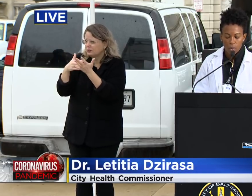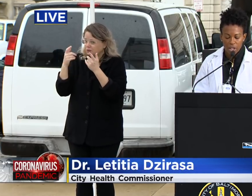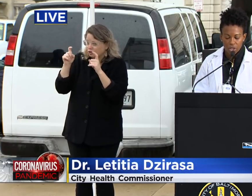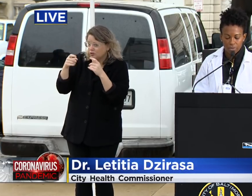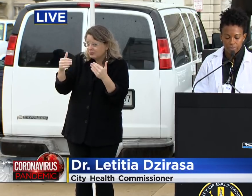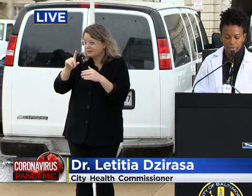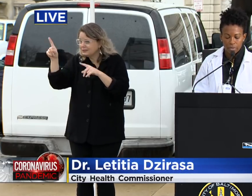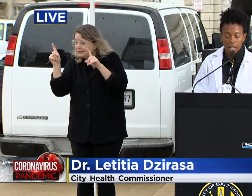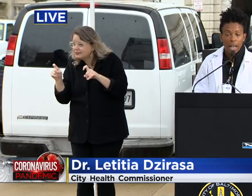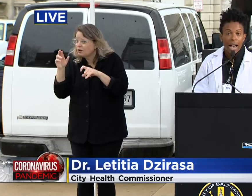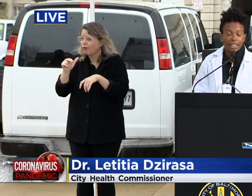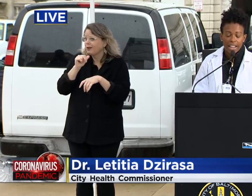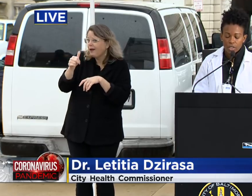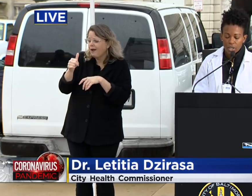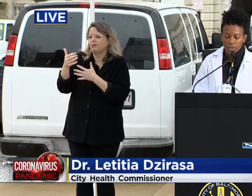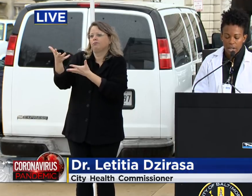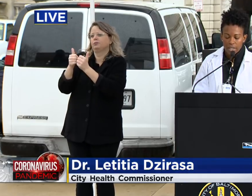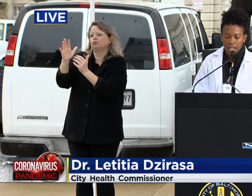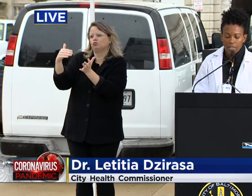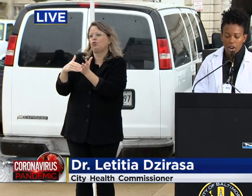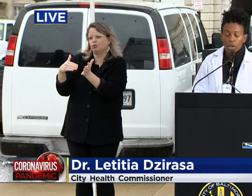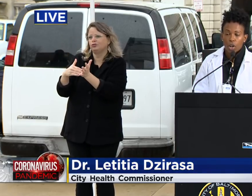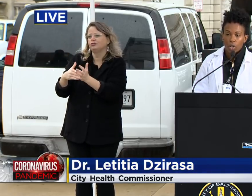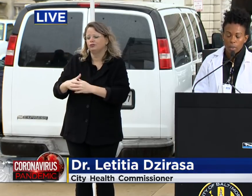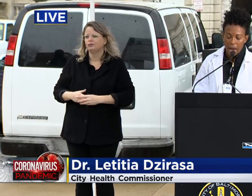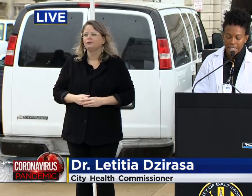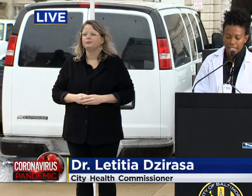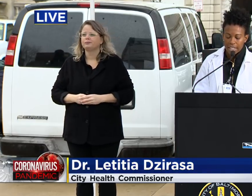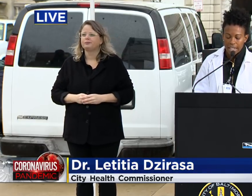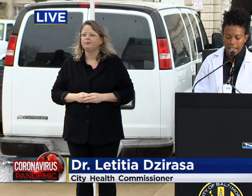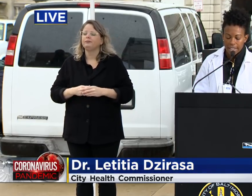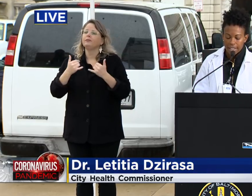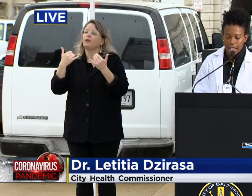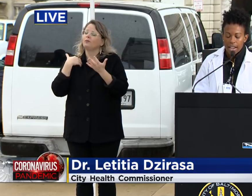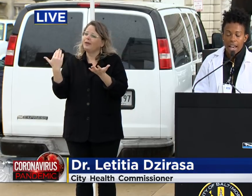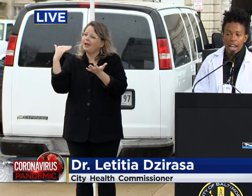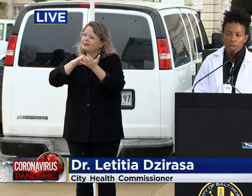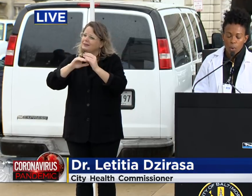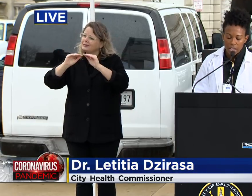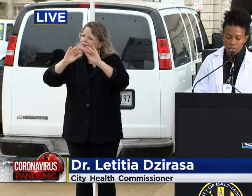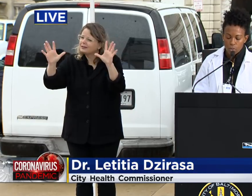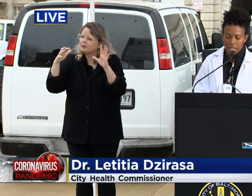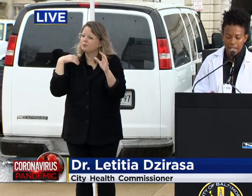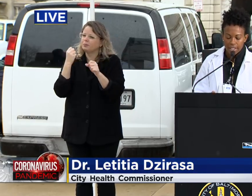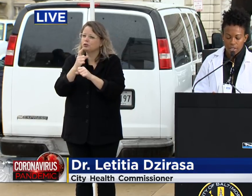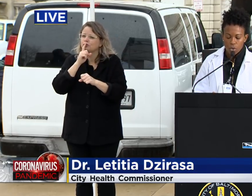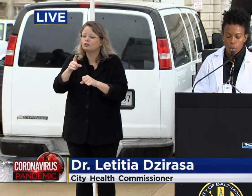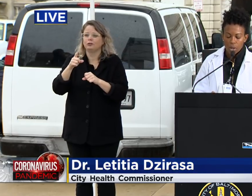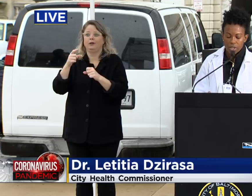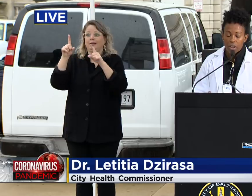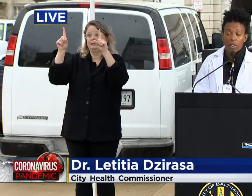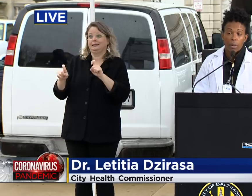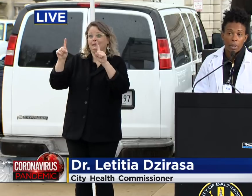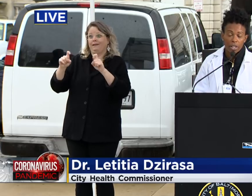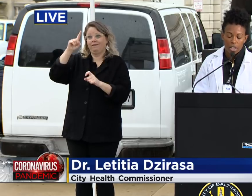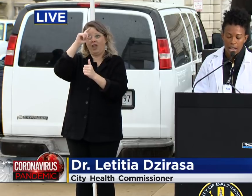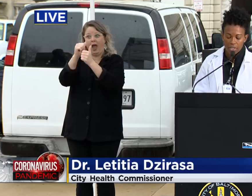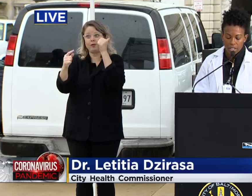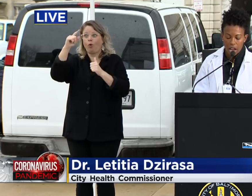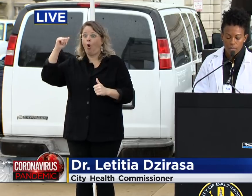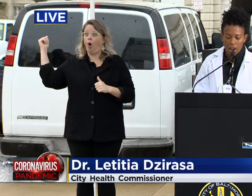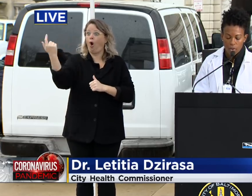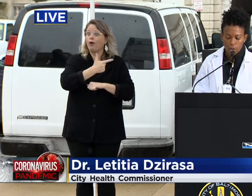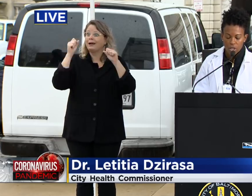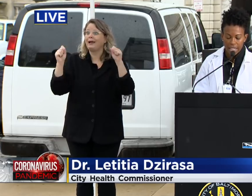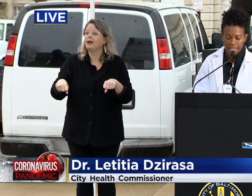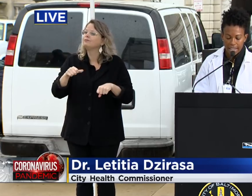further evaluation. I'd like to reiterate that given our current capacity to test, not everyone needs to be tested, nor is there availability at